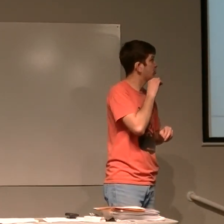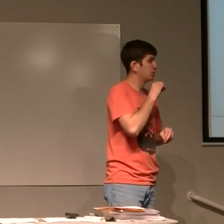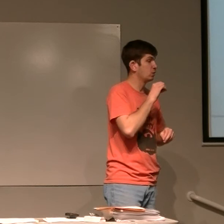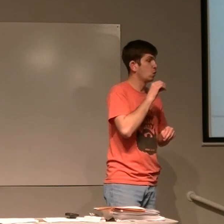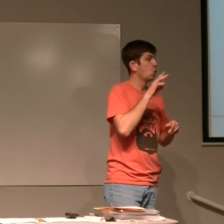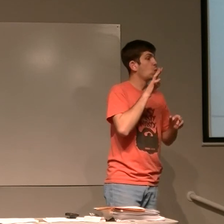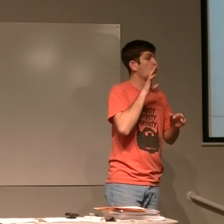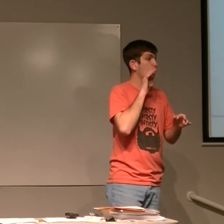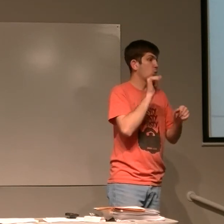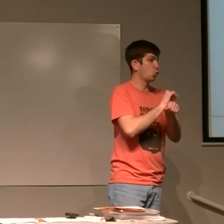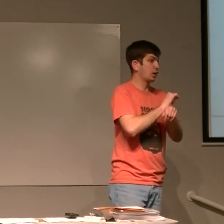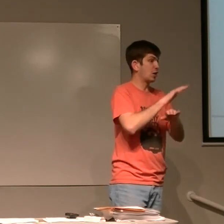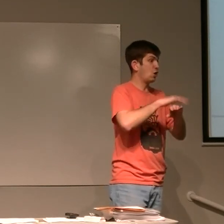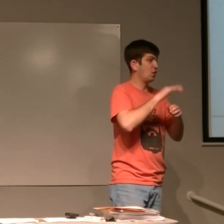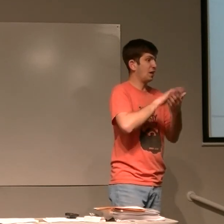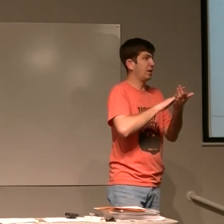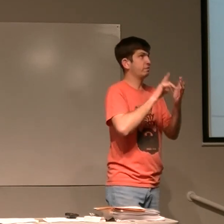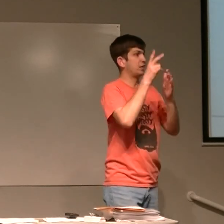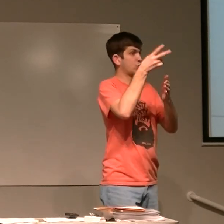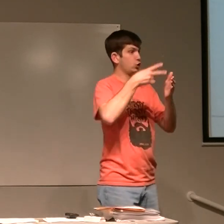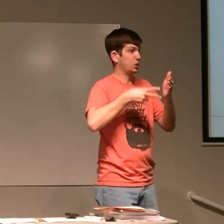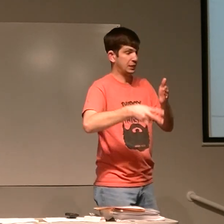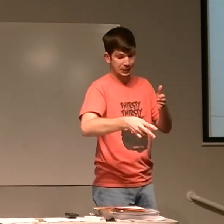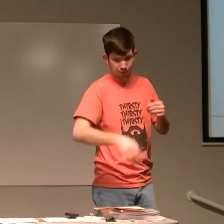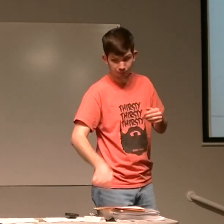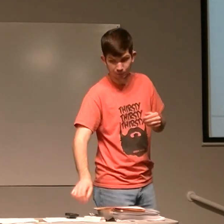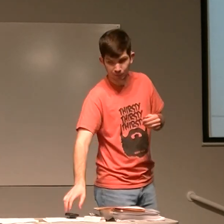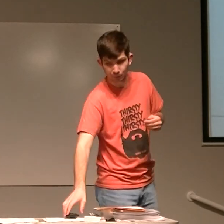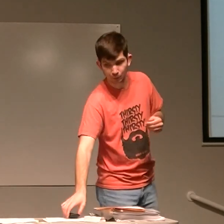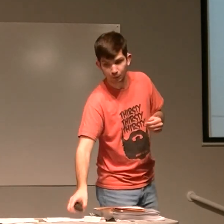orientation. We'll be working on that in 2 weeks.